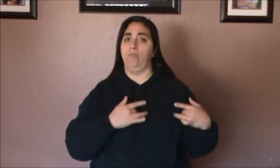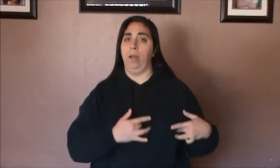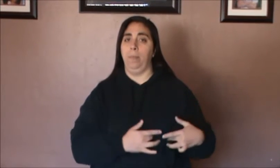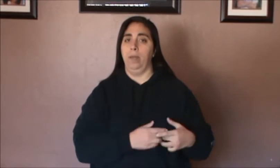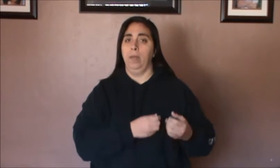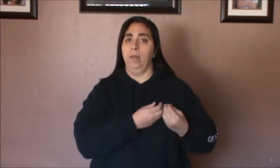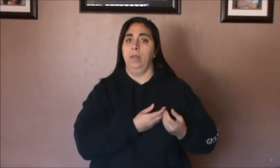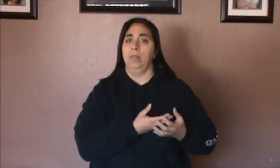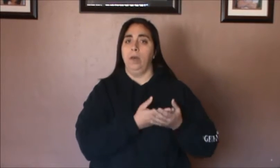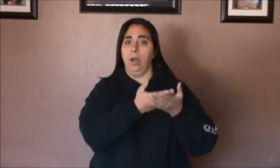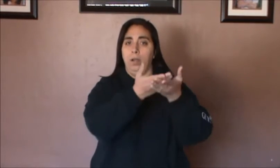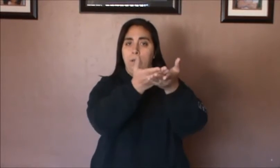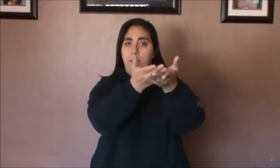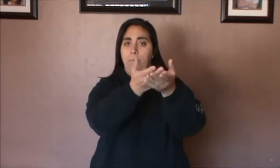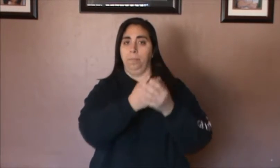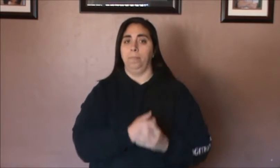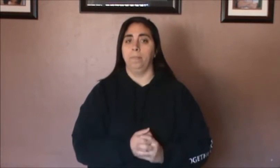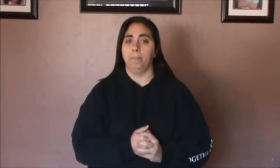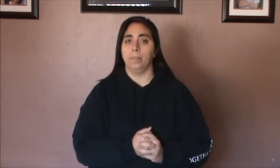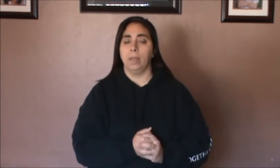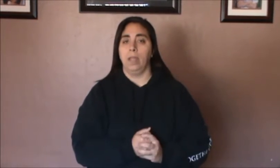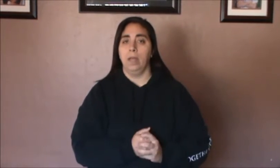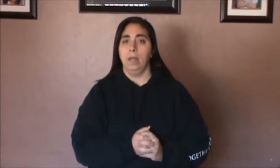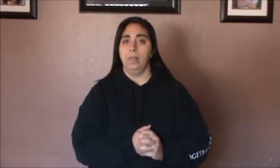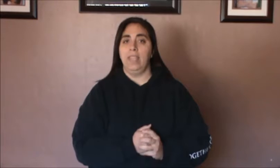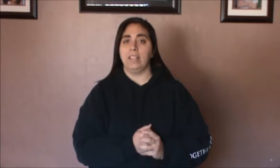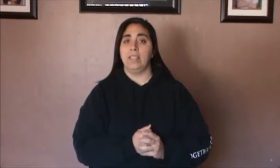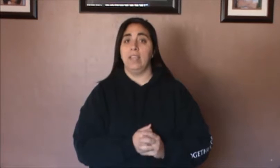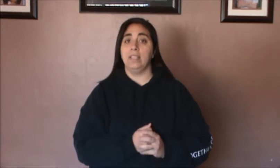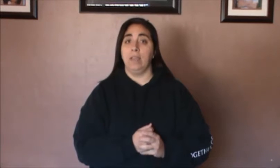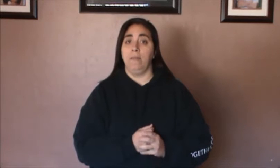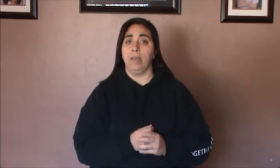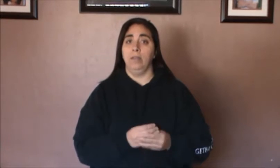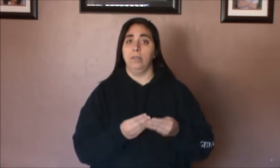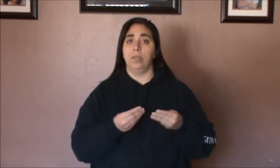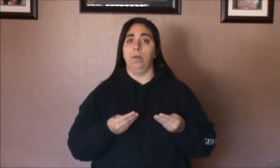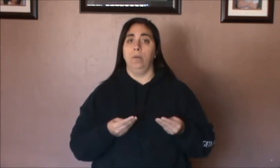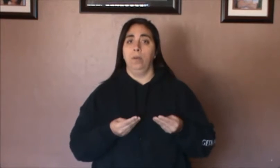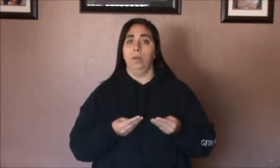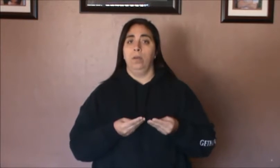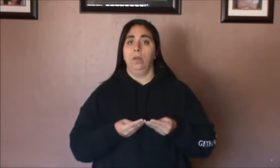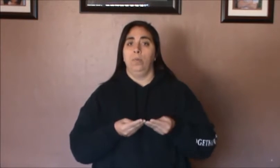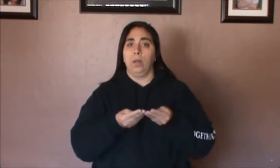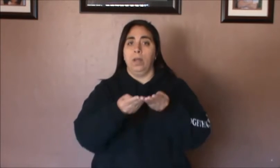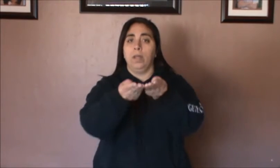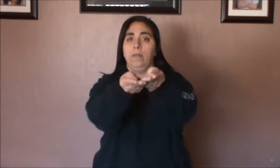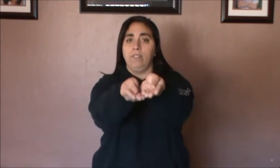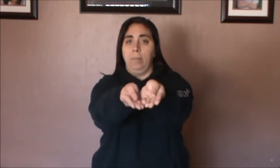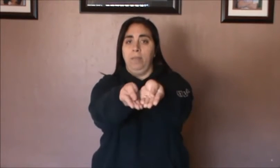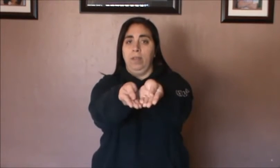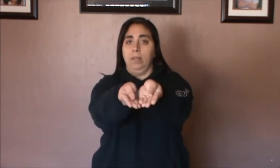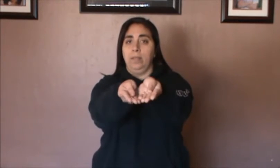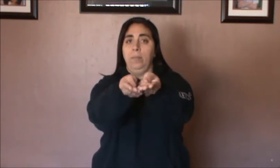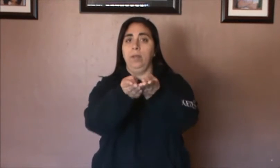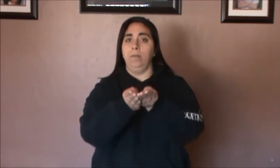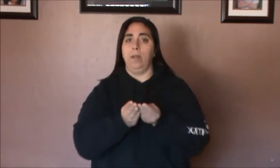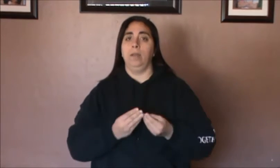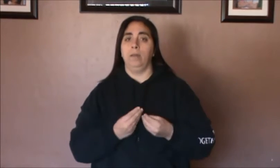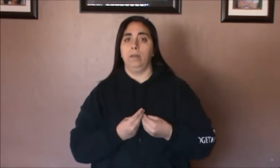from the heart. Next thing is giving. So we're going to give something to someone, right? You